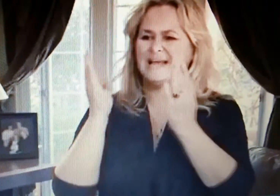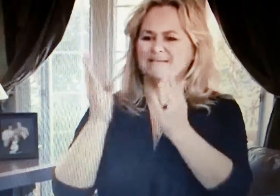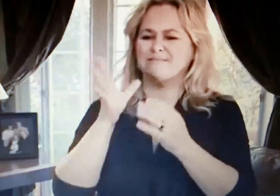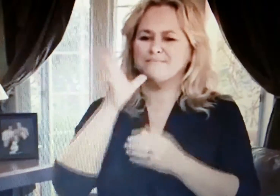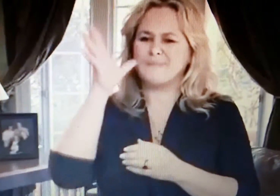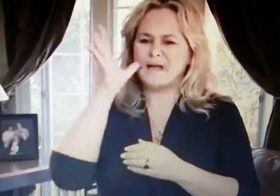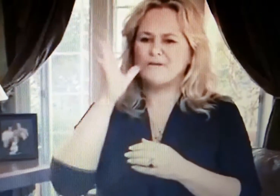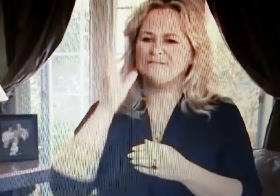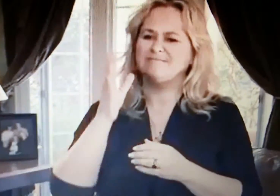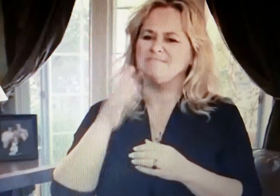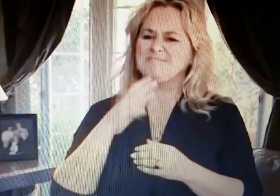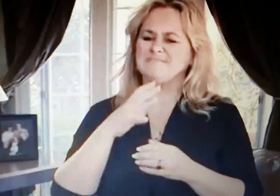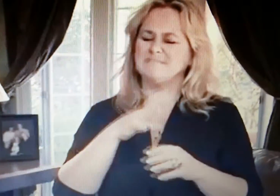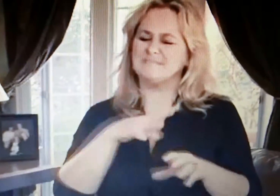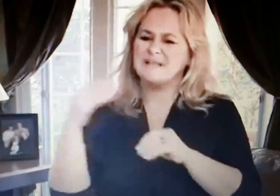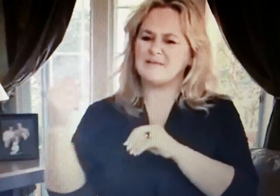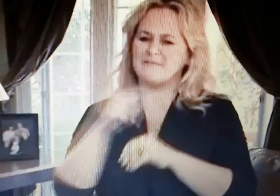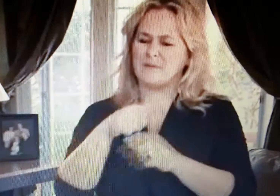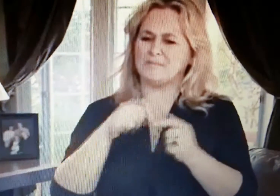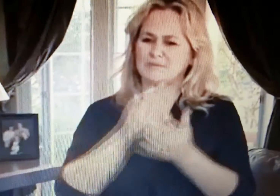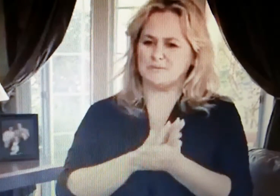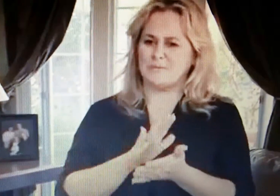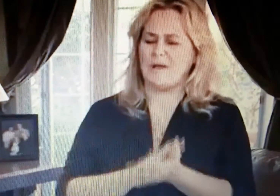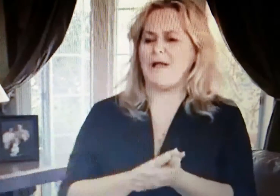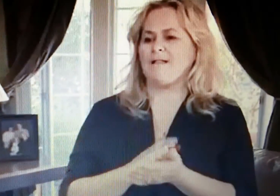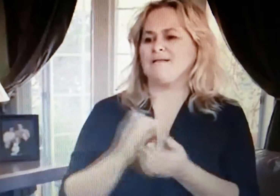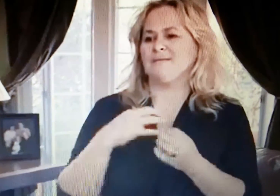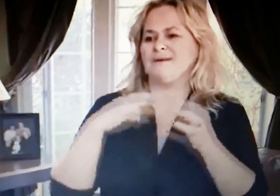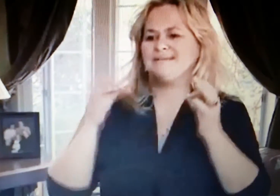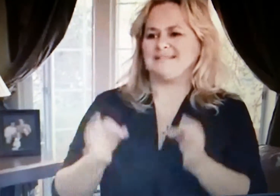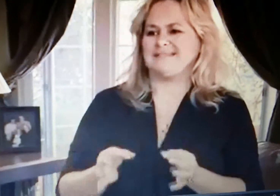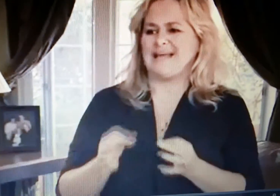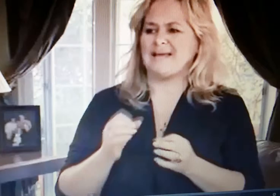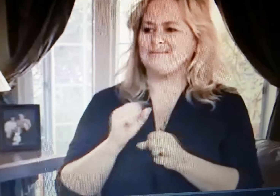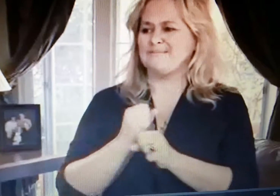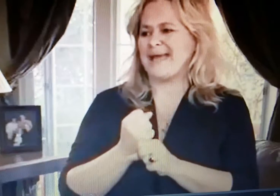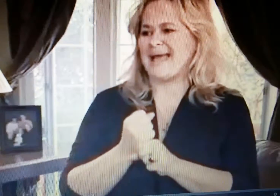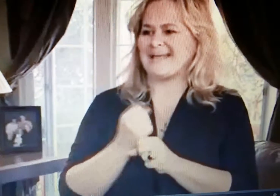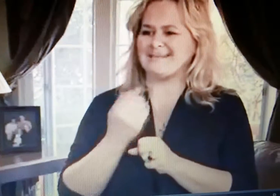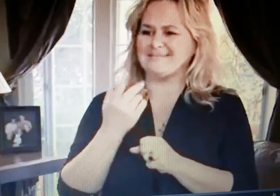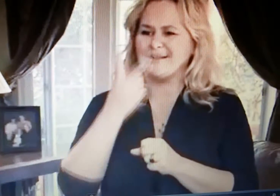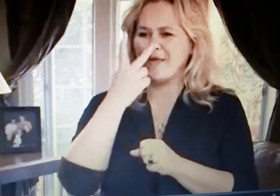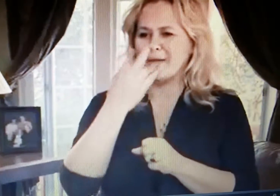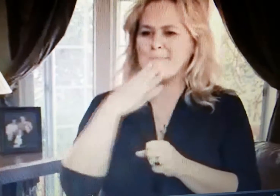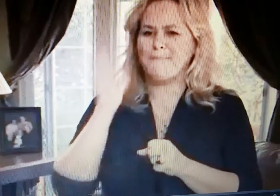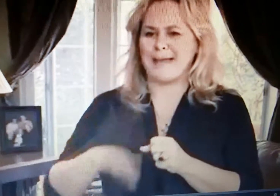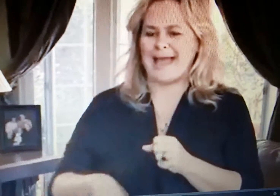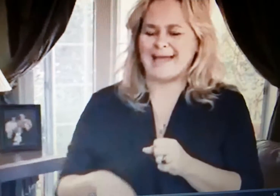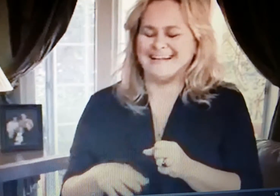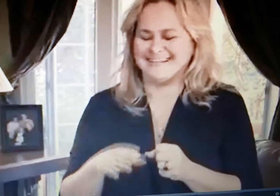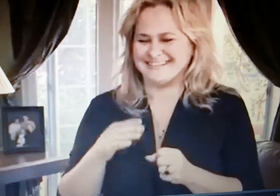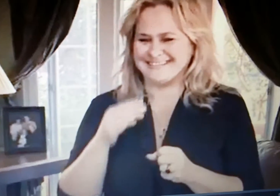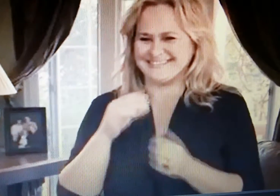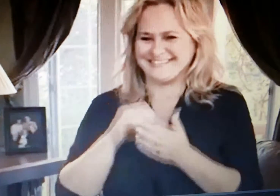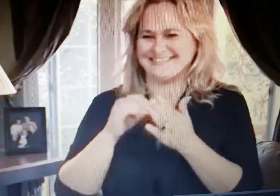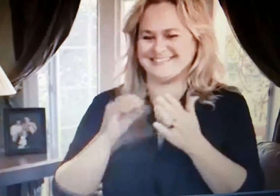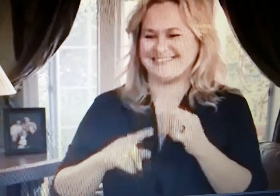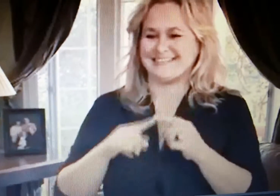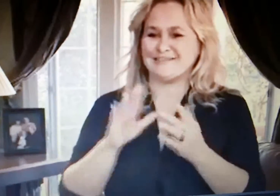it didn't go well. My mom didn't like it, so my parents decided to take me out. They decided that